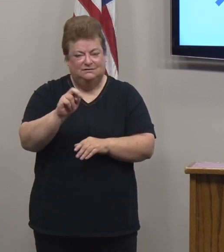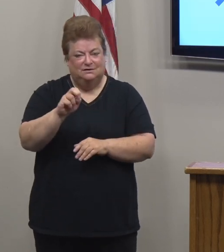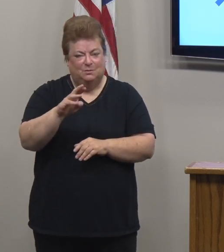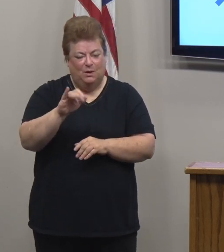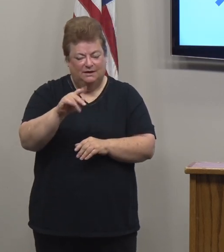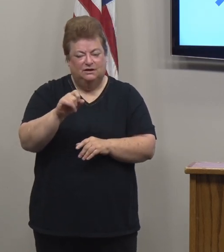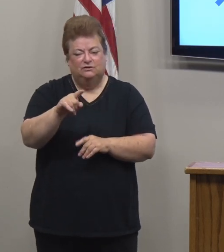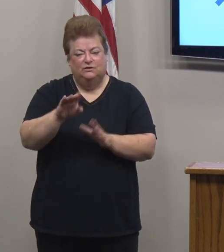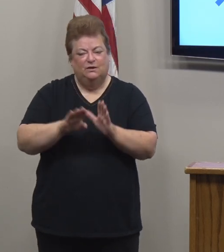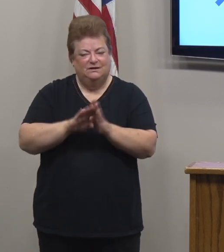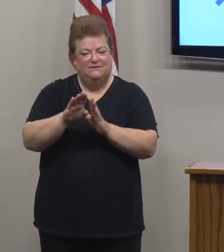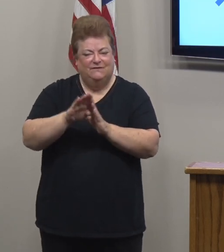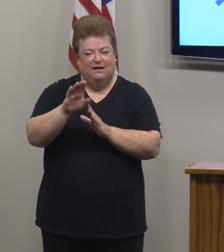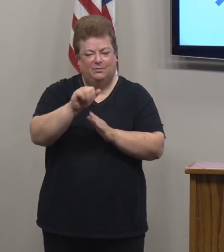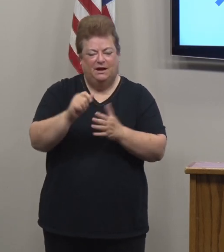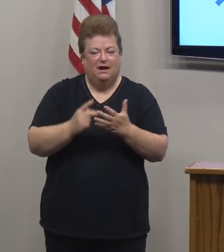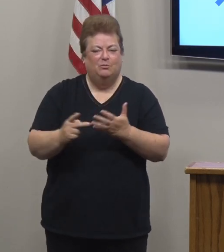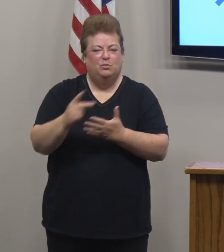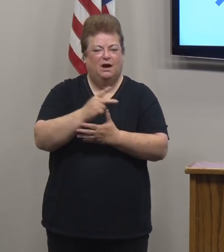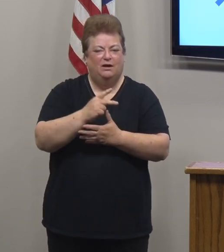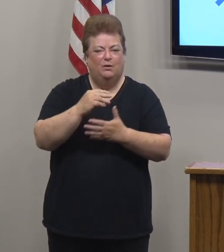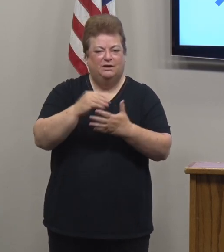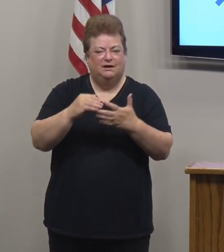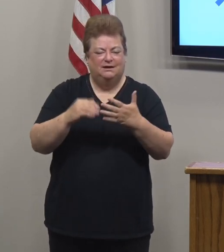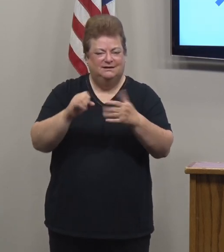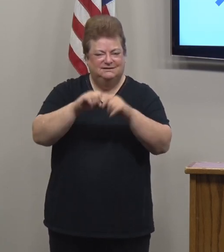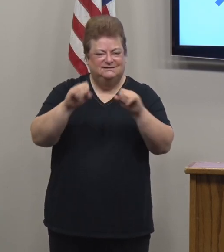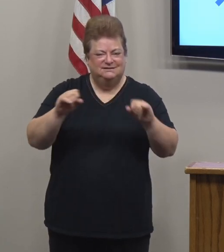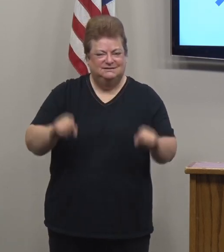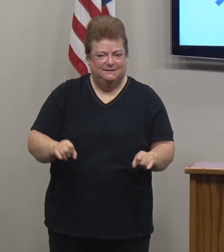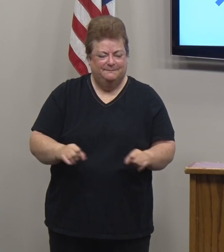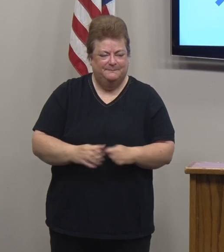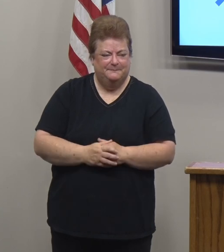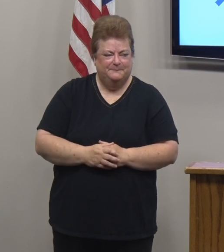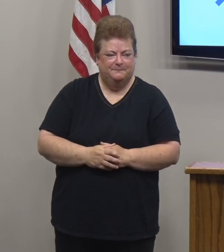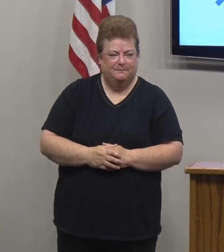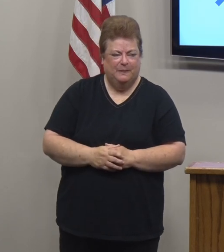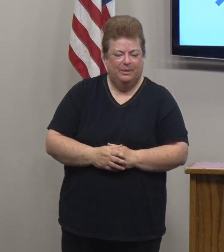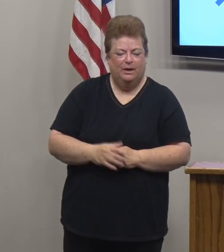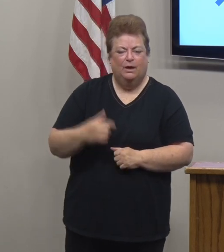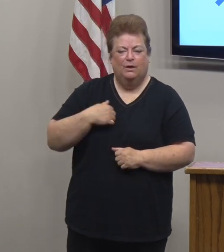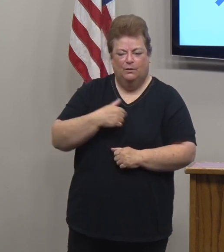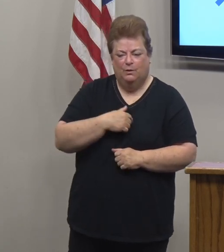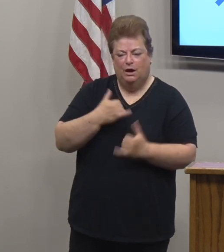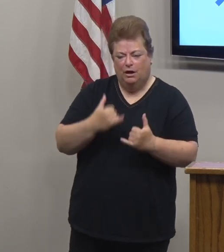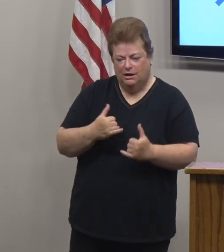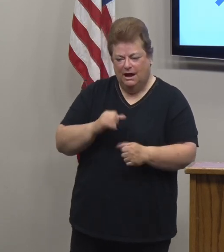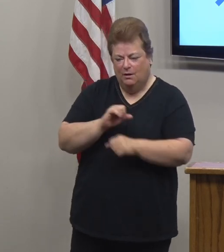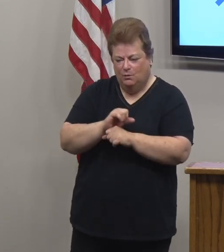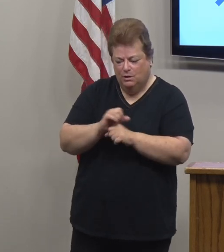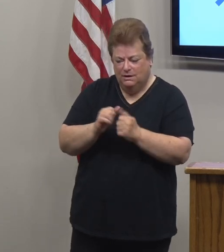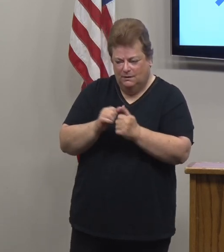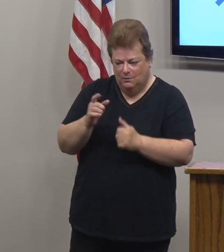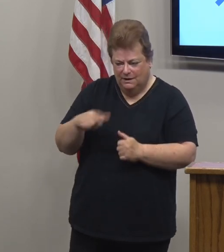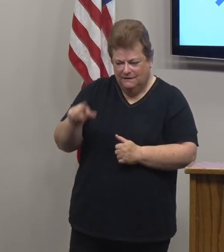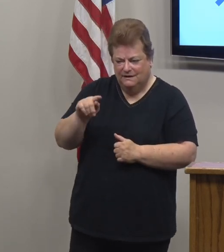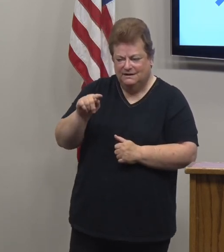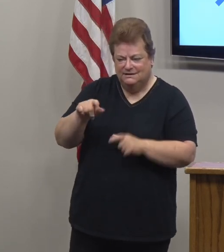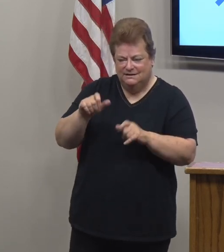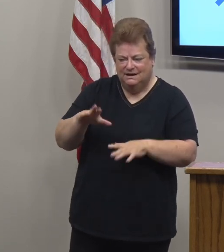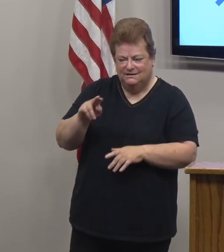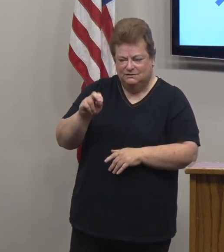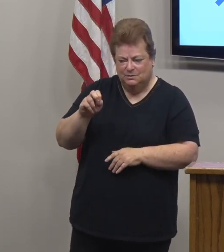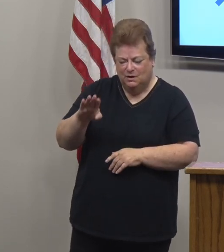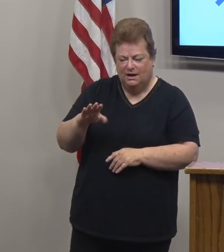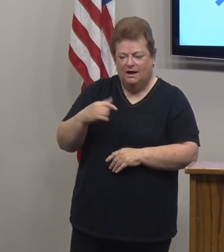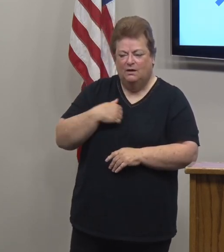been developing a priority system. And we are in close contact with them, and we have a